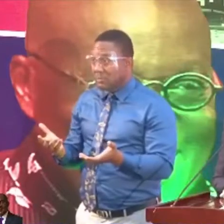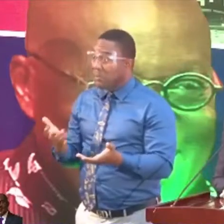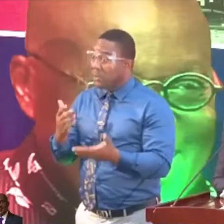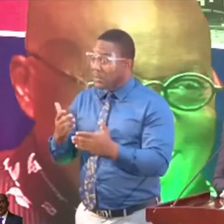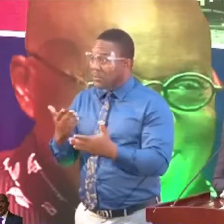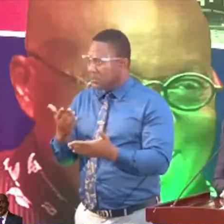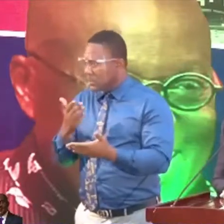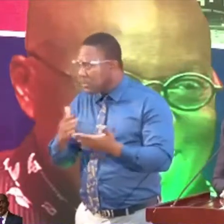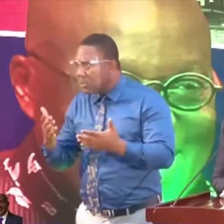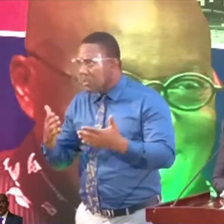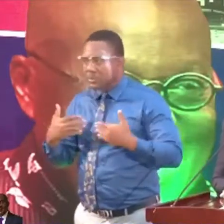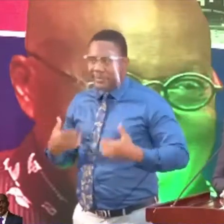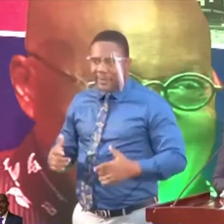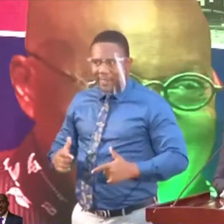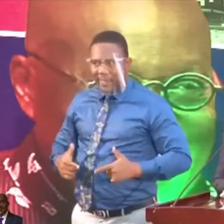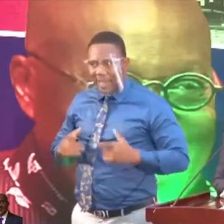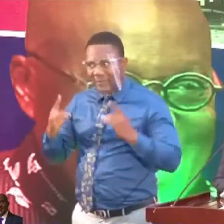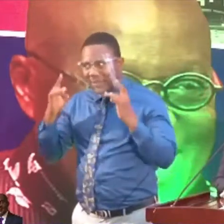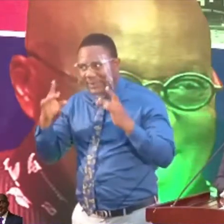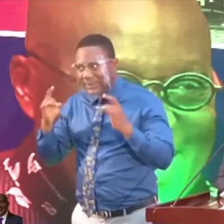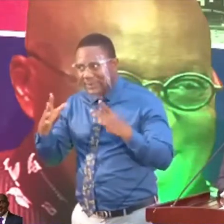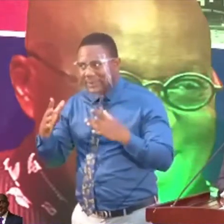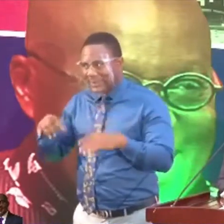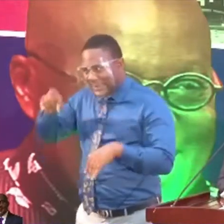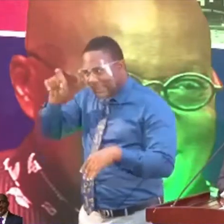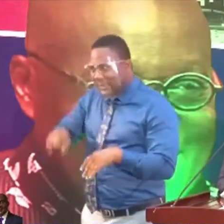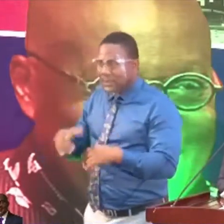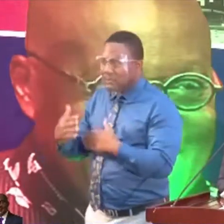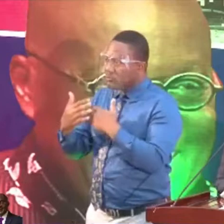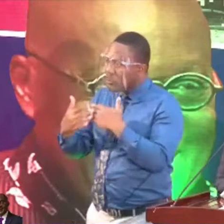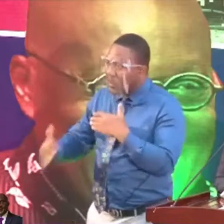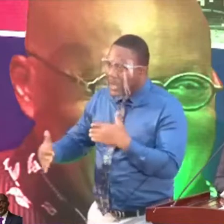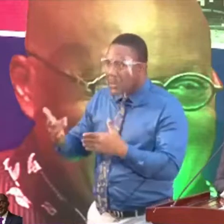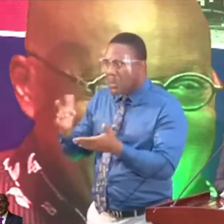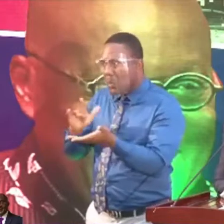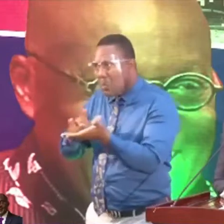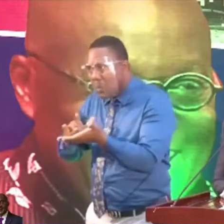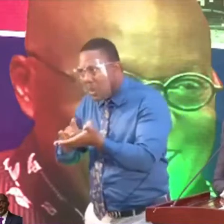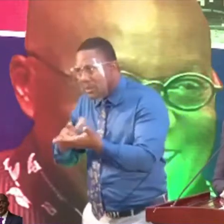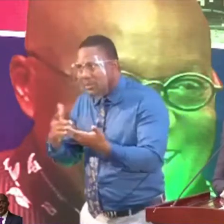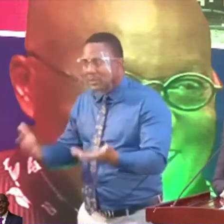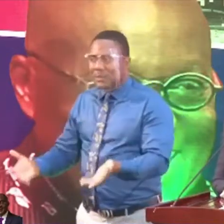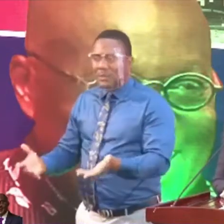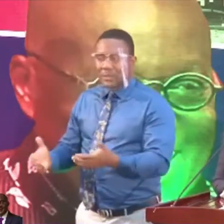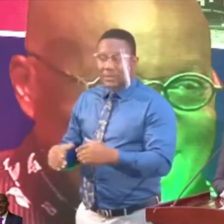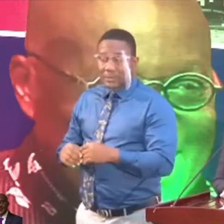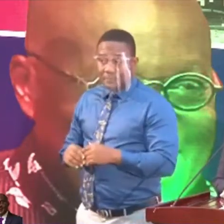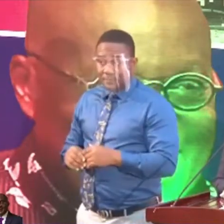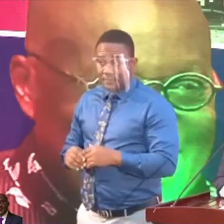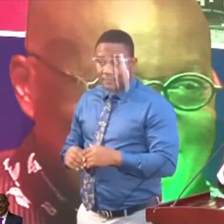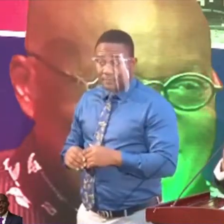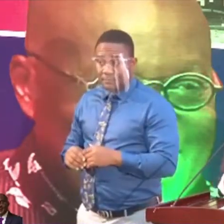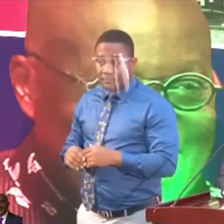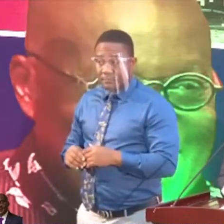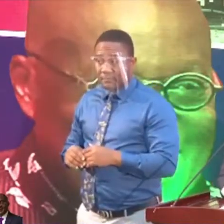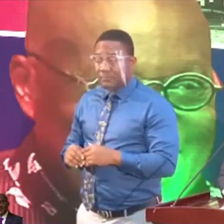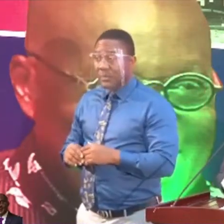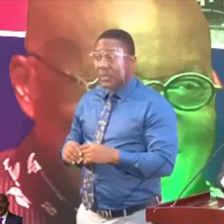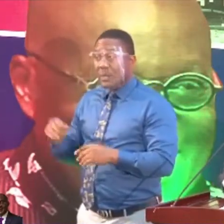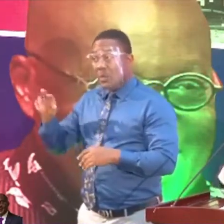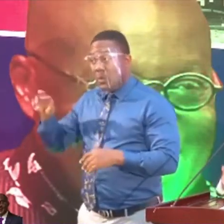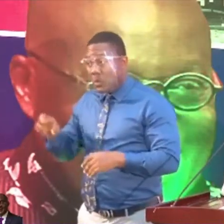is about to be lost, and we need the blood urgently, we need the snake venom